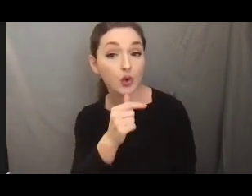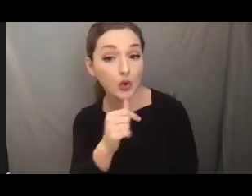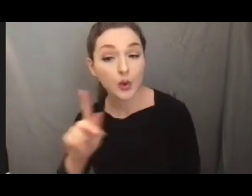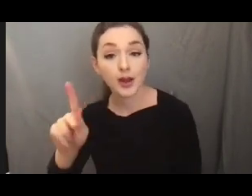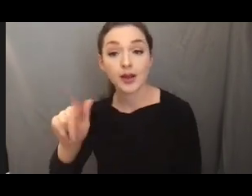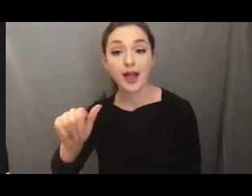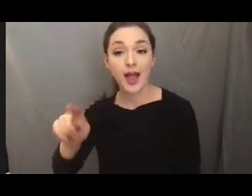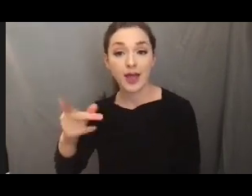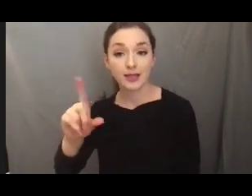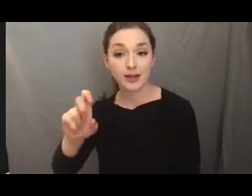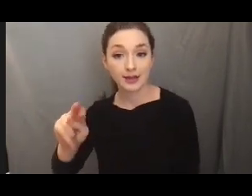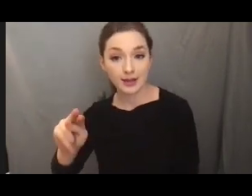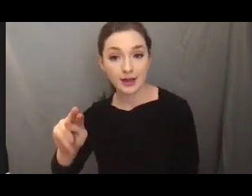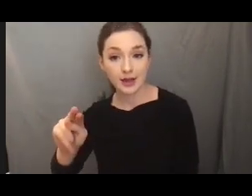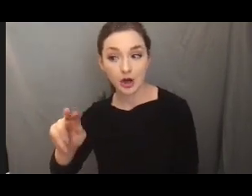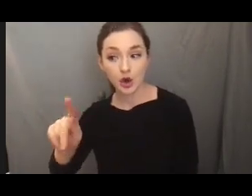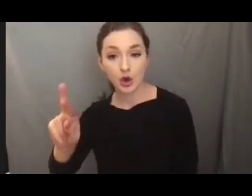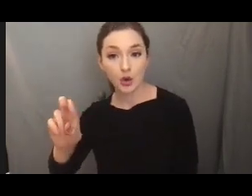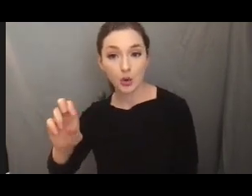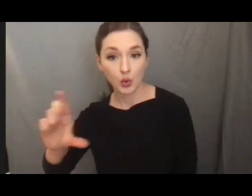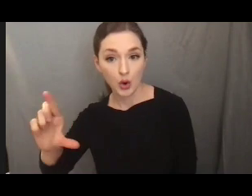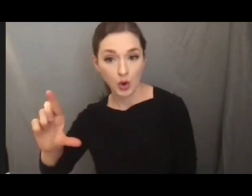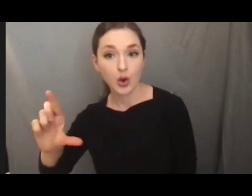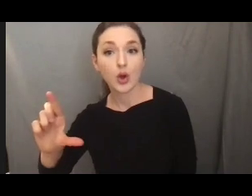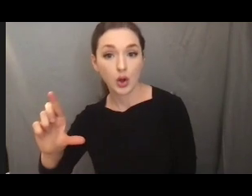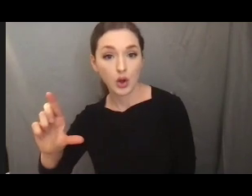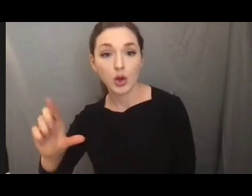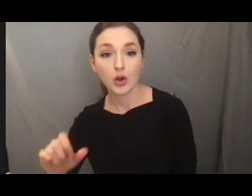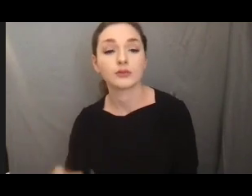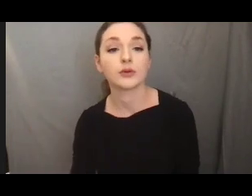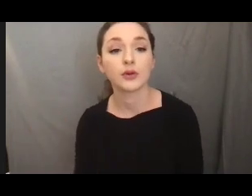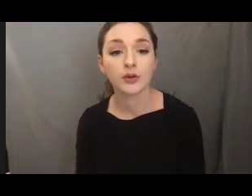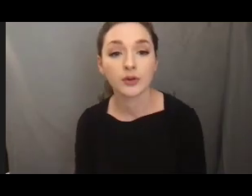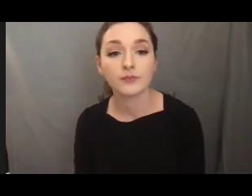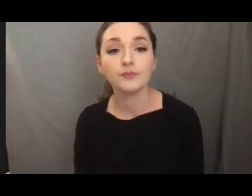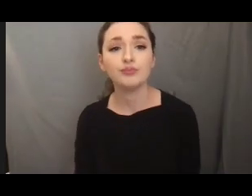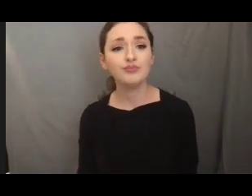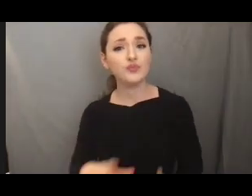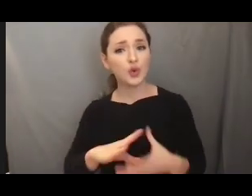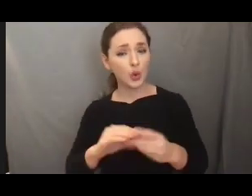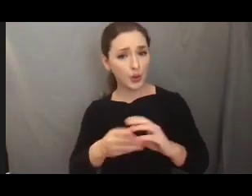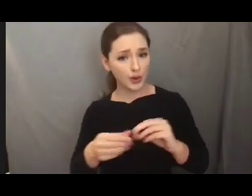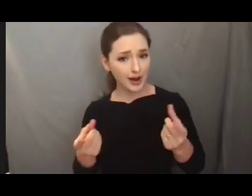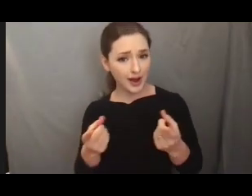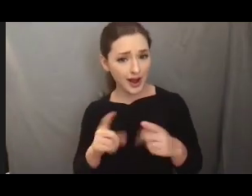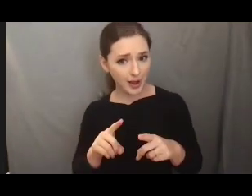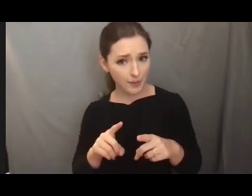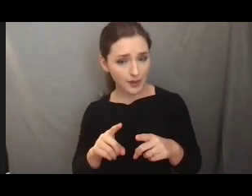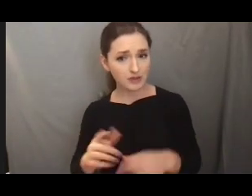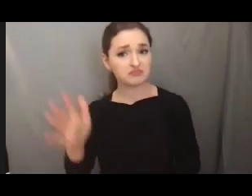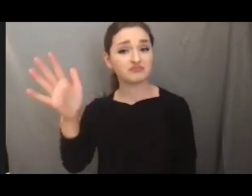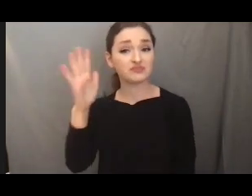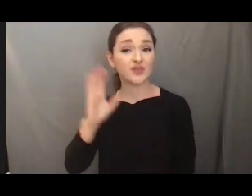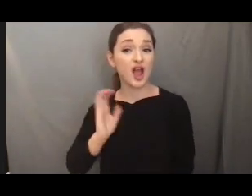Diaz. And this is a story that takes place in a time when our nation was still segregated.